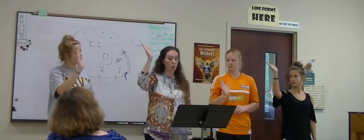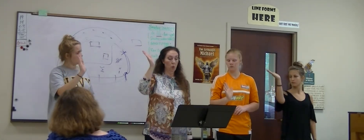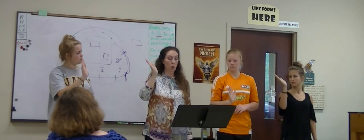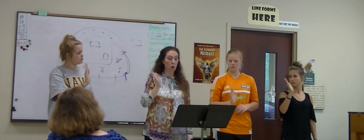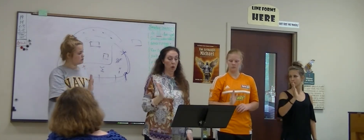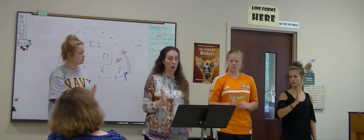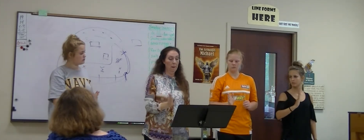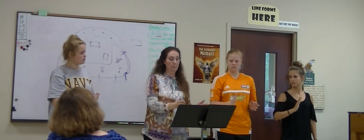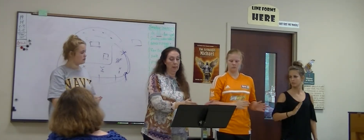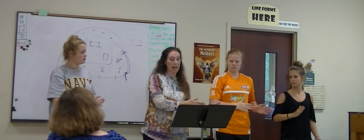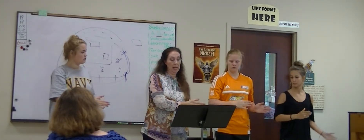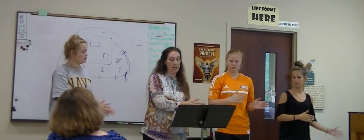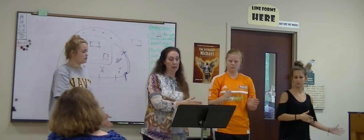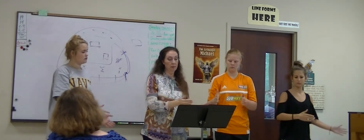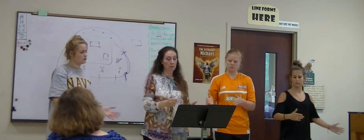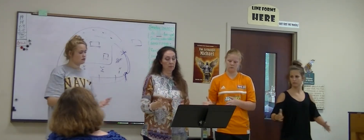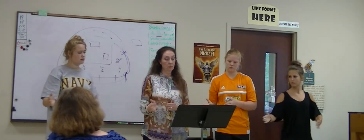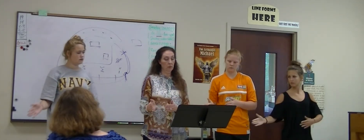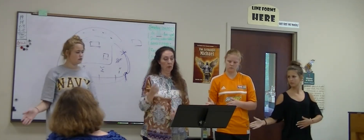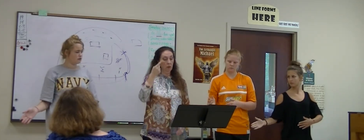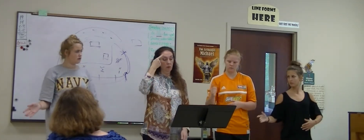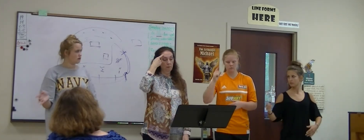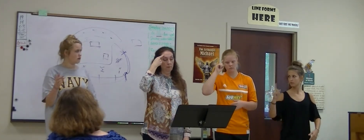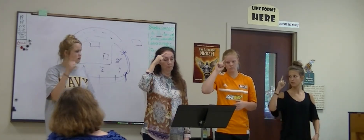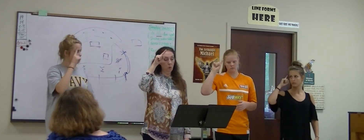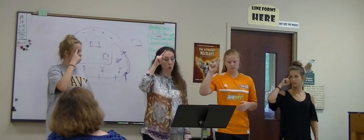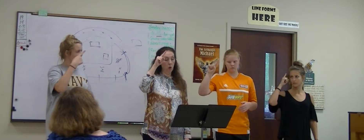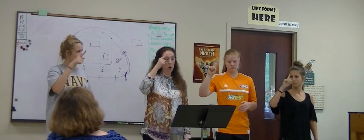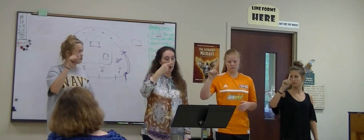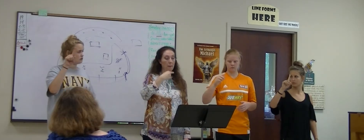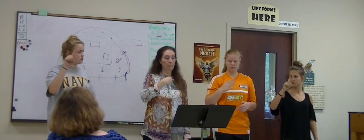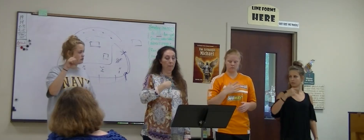Your plan for me,